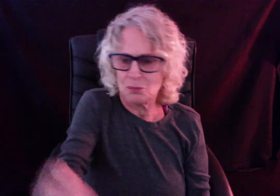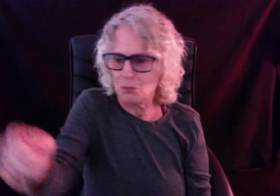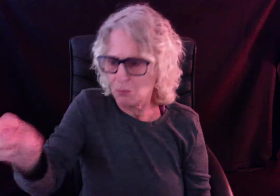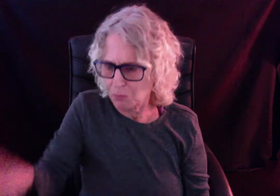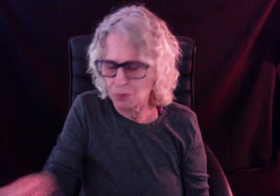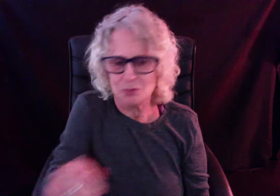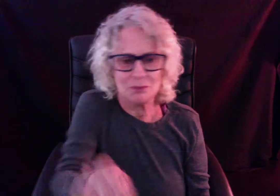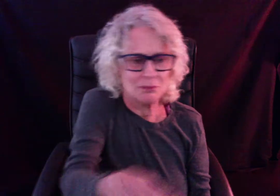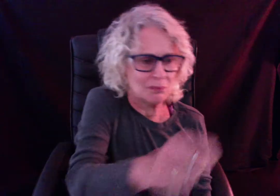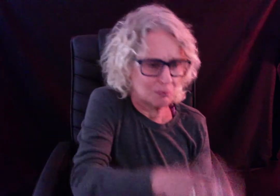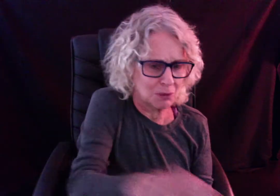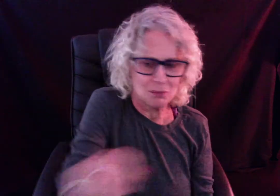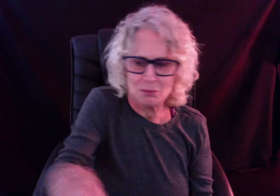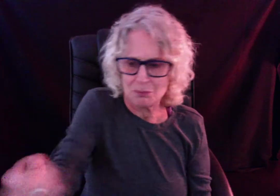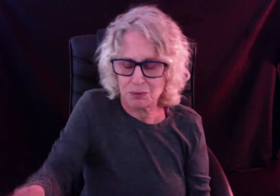scoops in each.